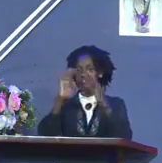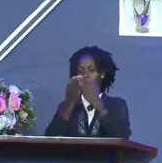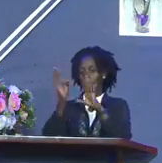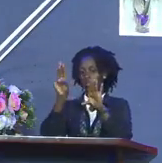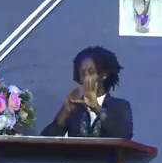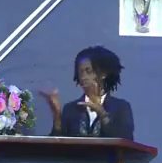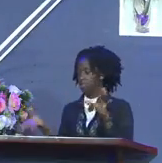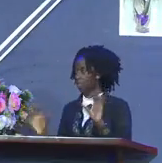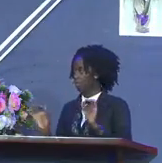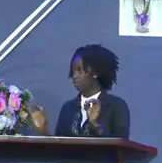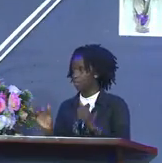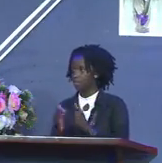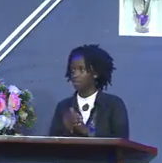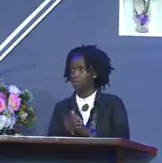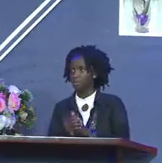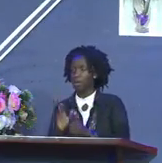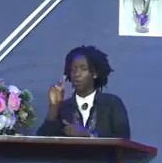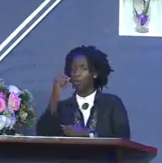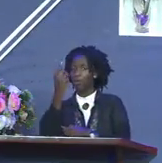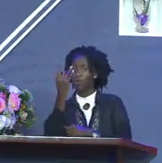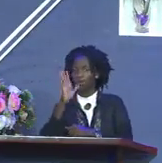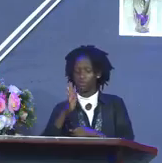Some of the members are not around.